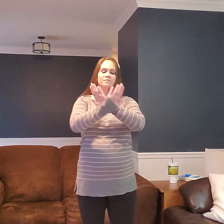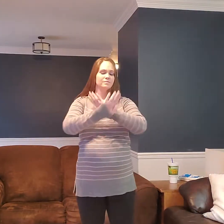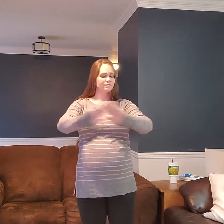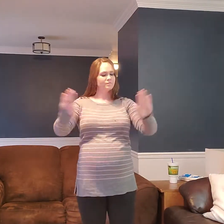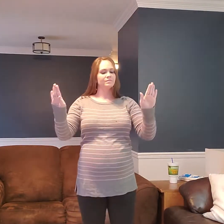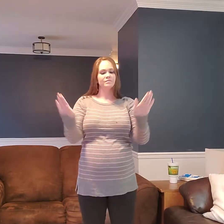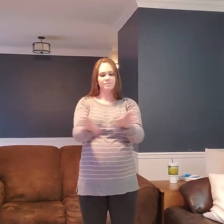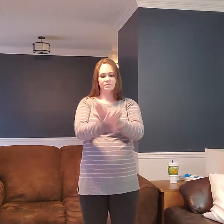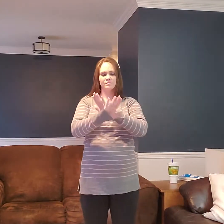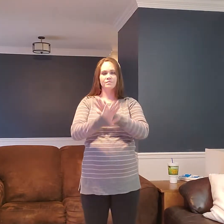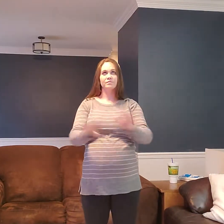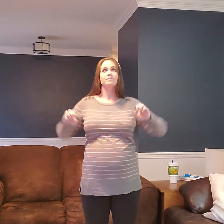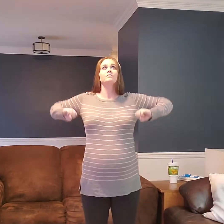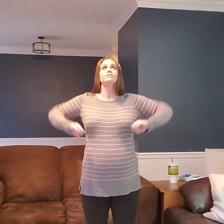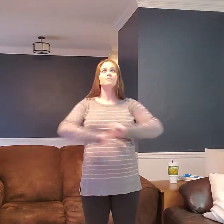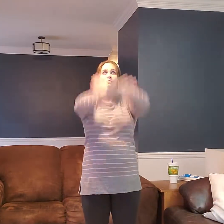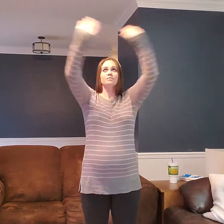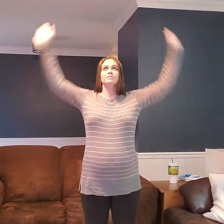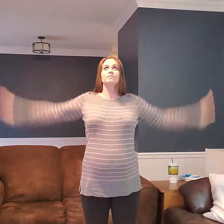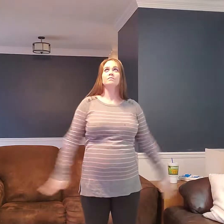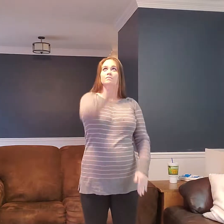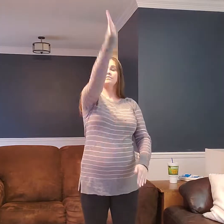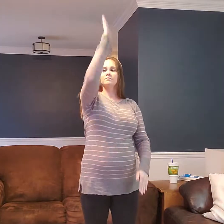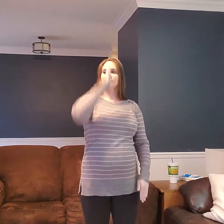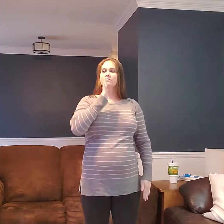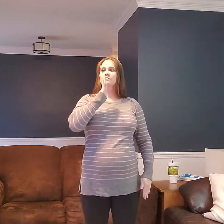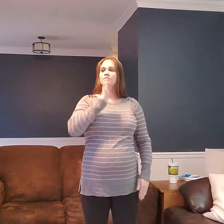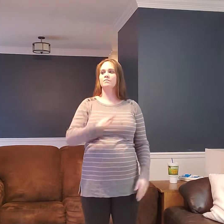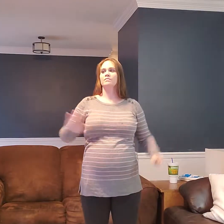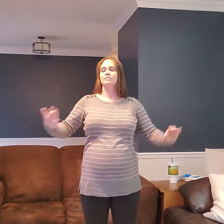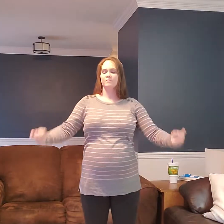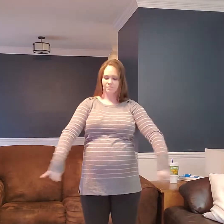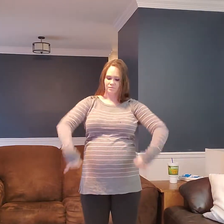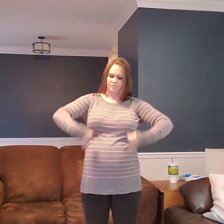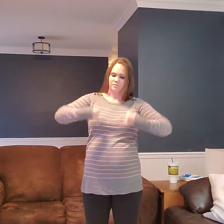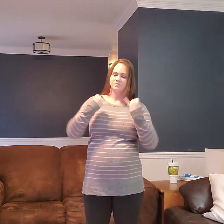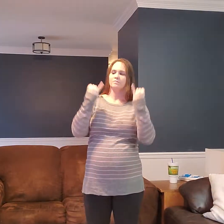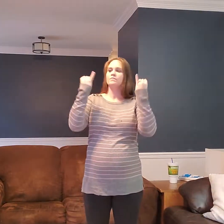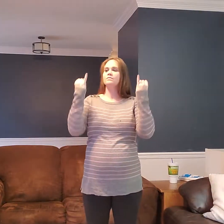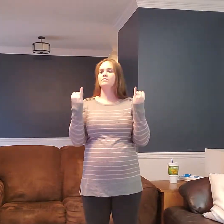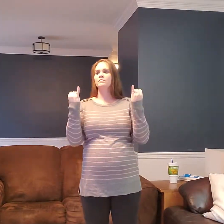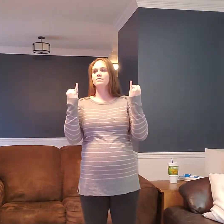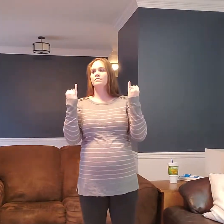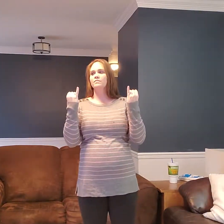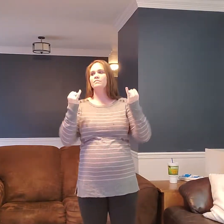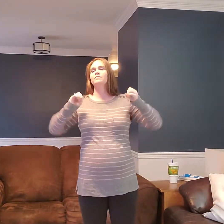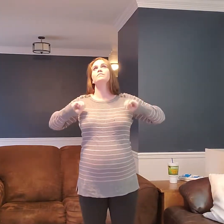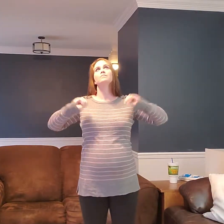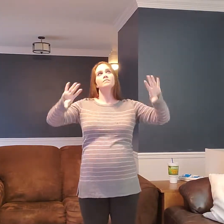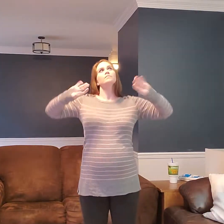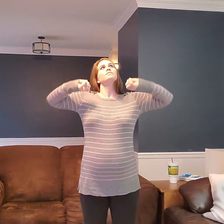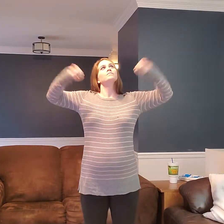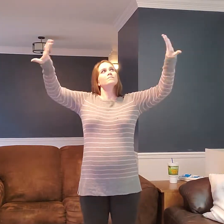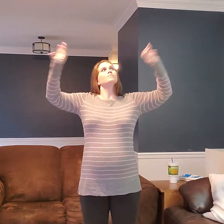not be afraid Spirit of God, fill me with joy again Spring up from